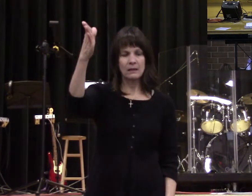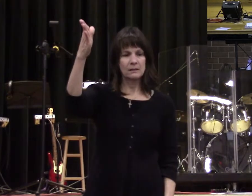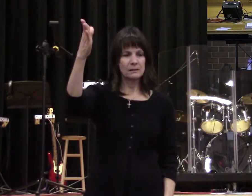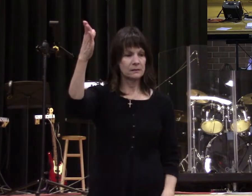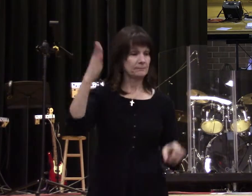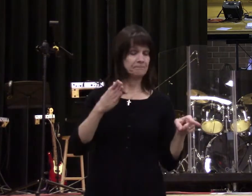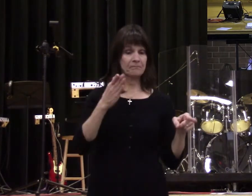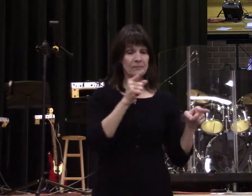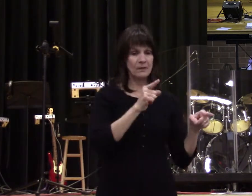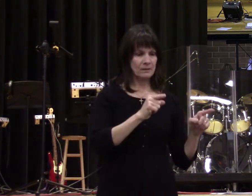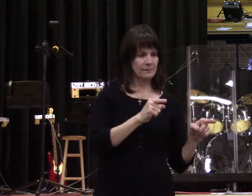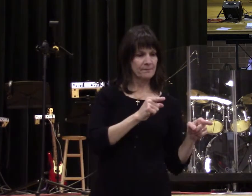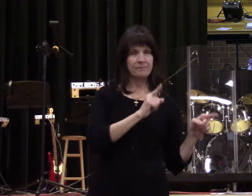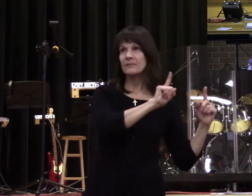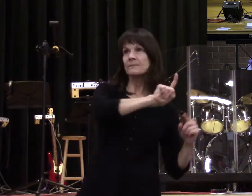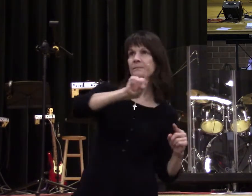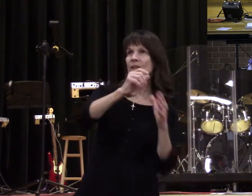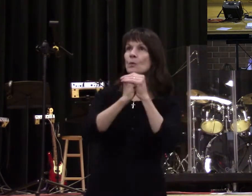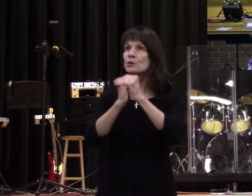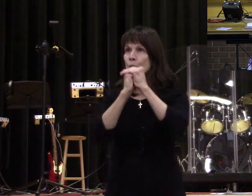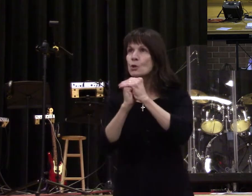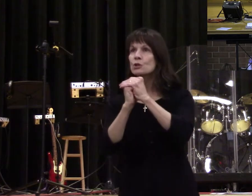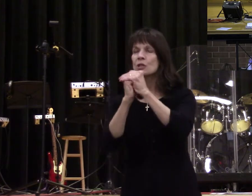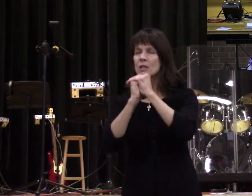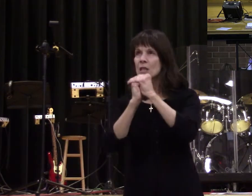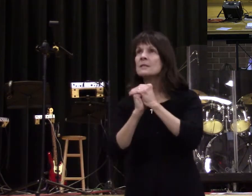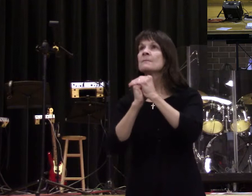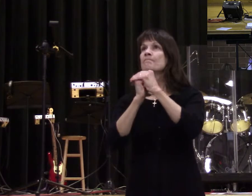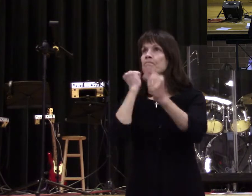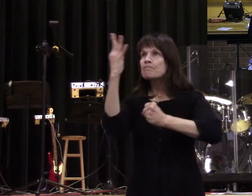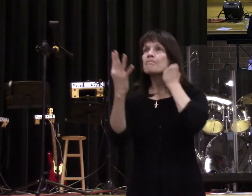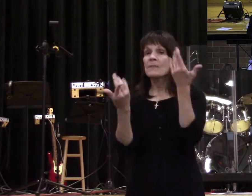he received the revelation of a great God. Somebody say amen.